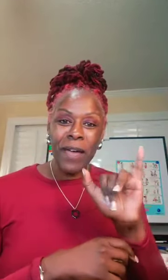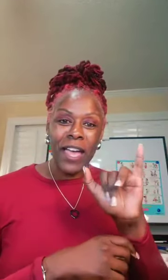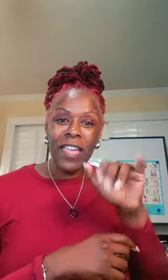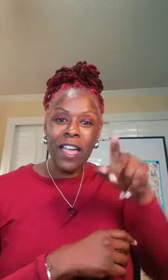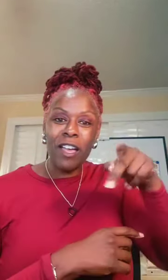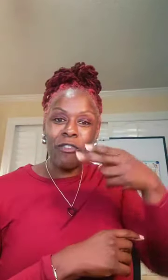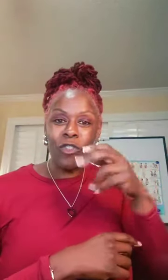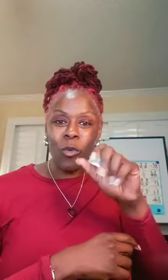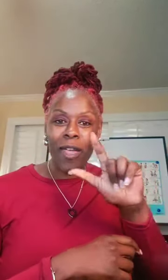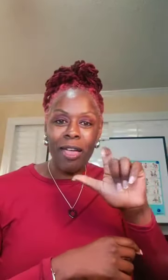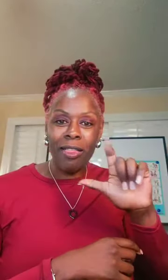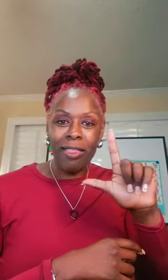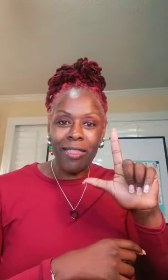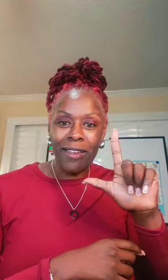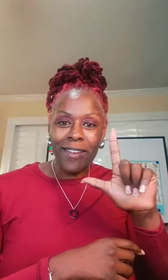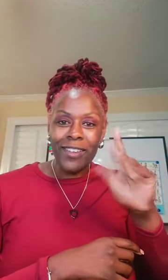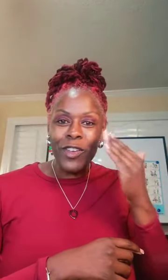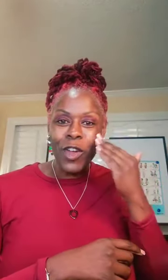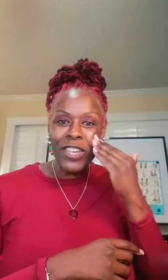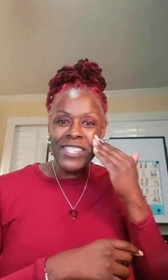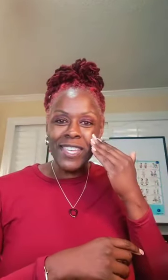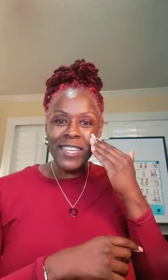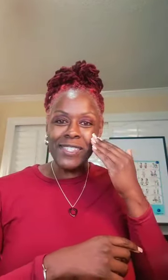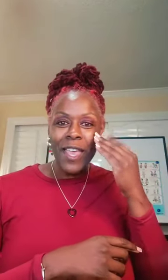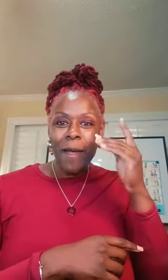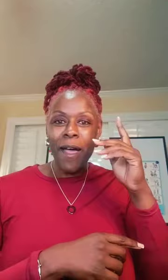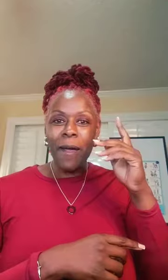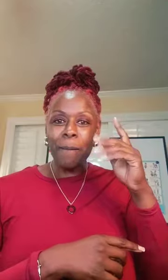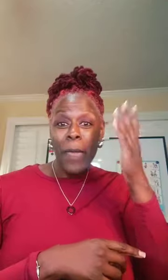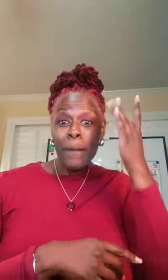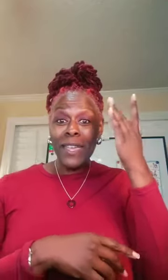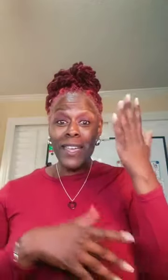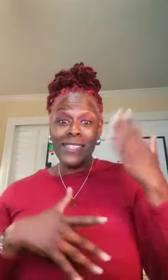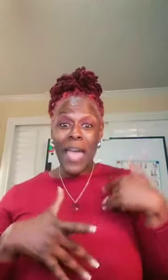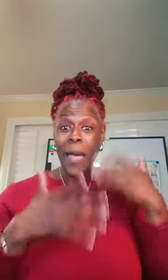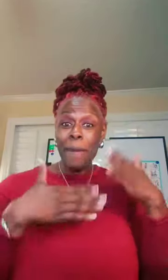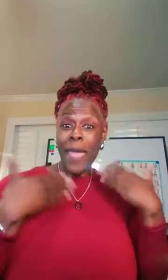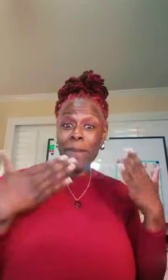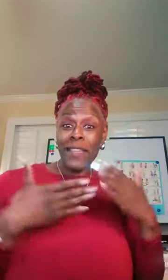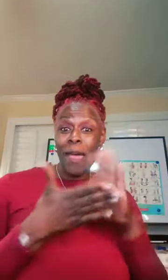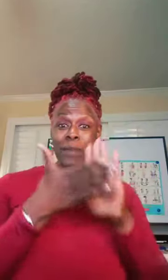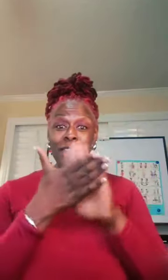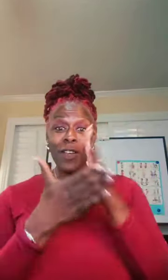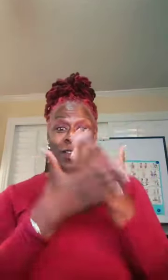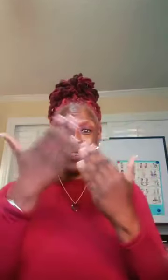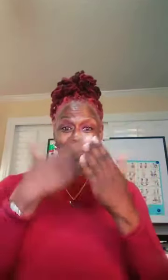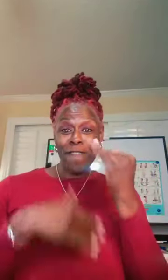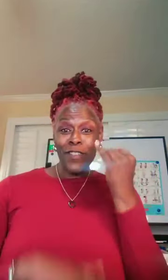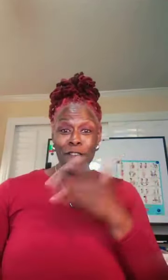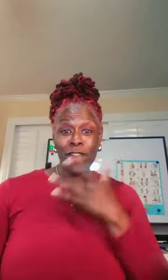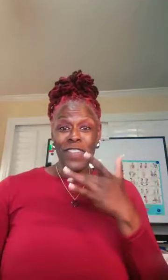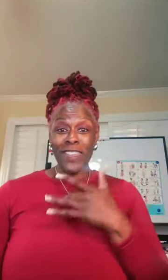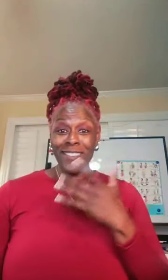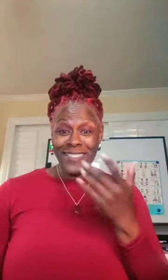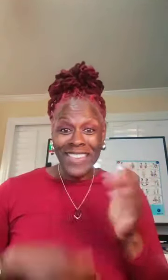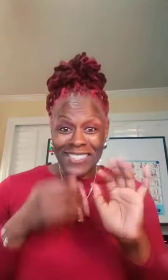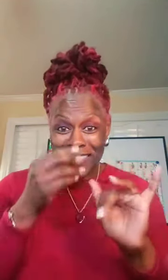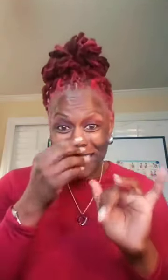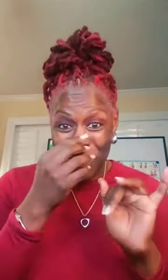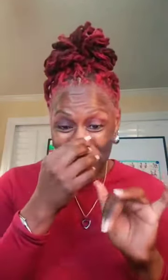by Pharrell. He sings, because I'm happy, clap along if you feel. That's that one.